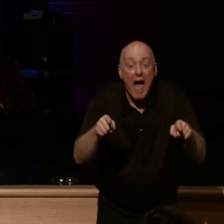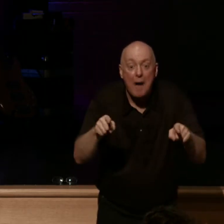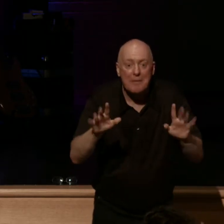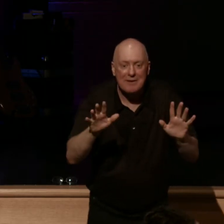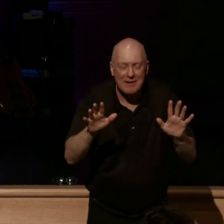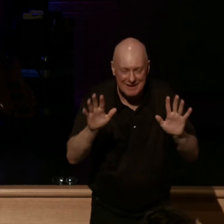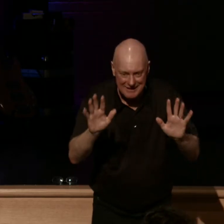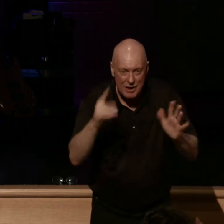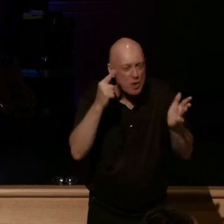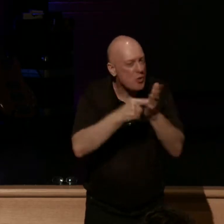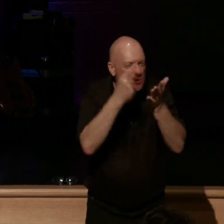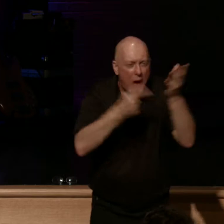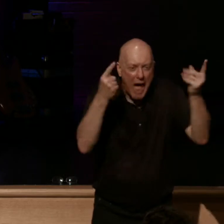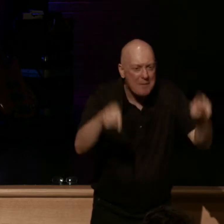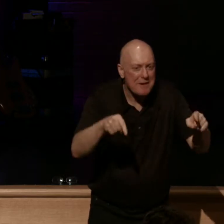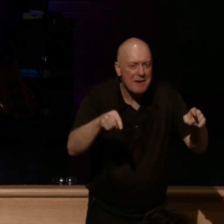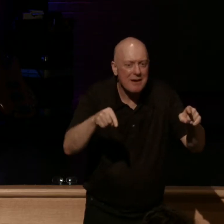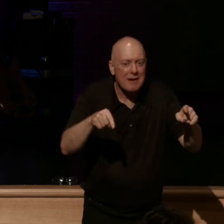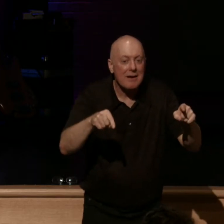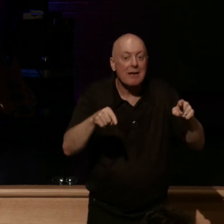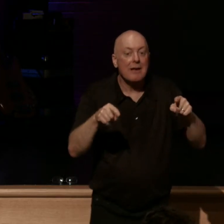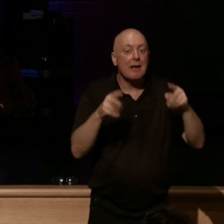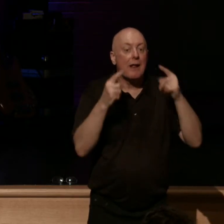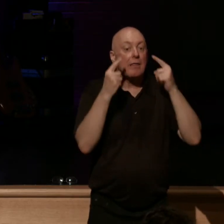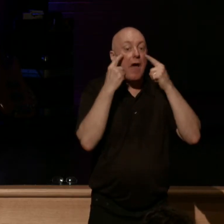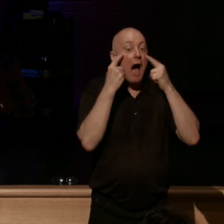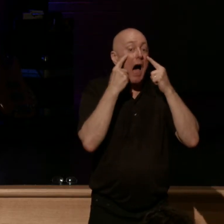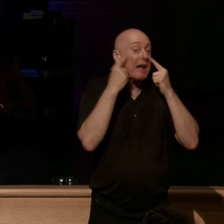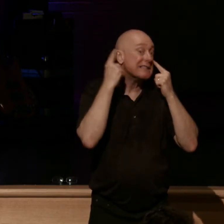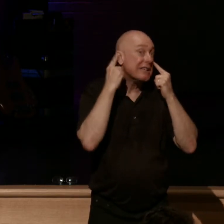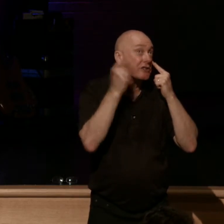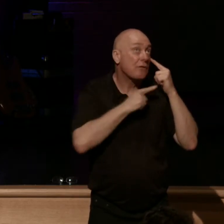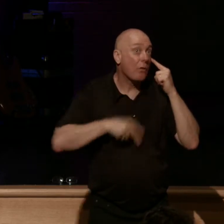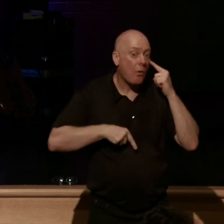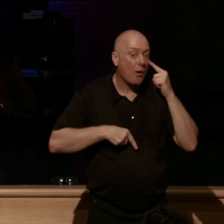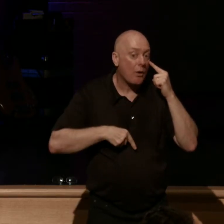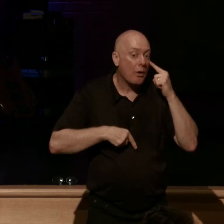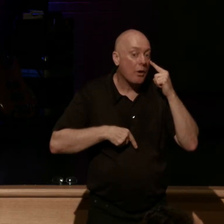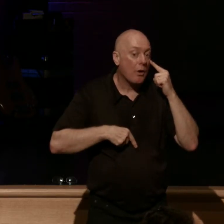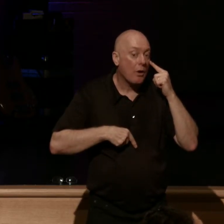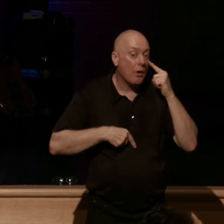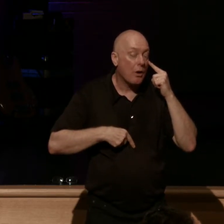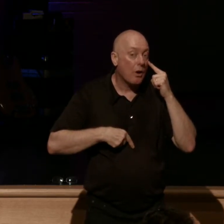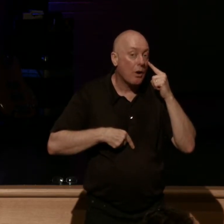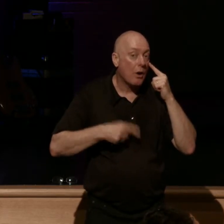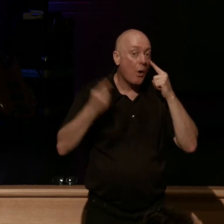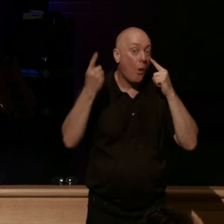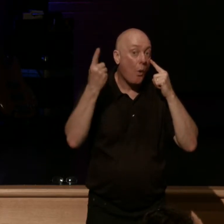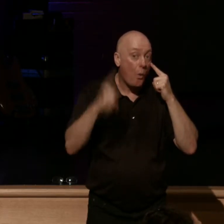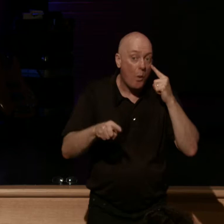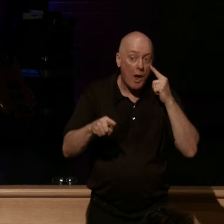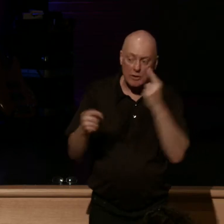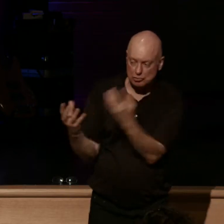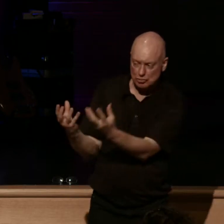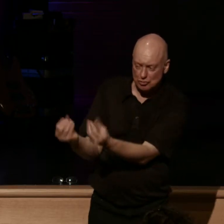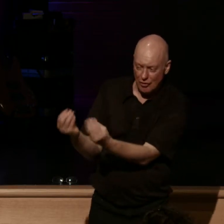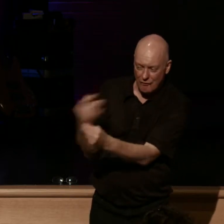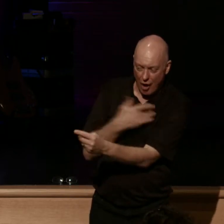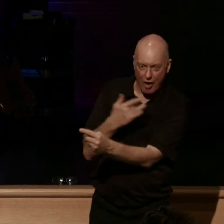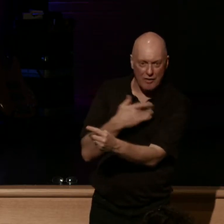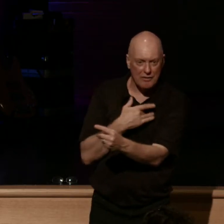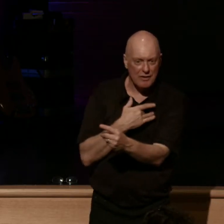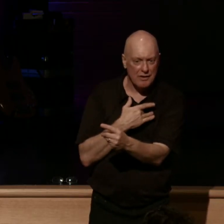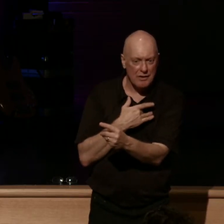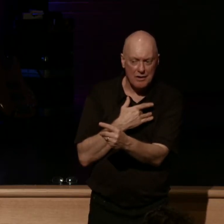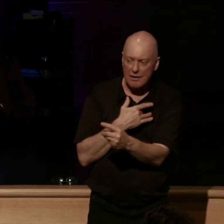does in this text. I think it's so amazing. The eyes and the ears of the Lord is automatically drawn